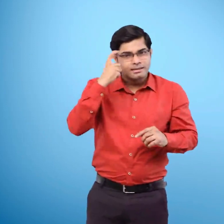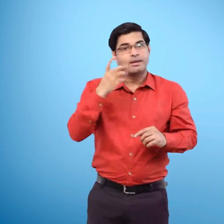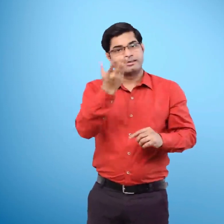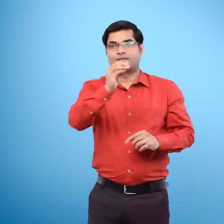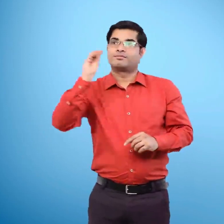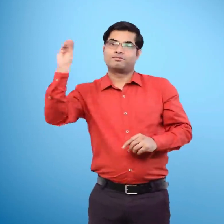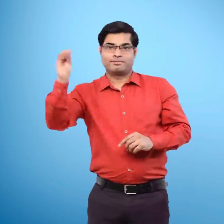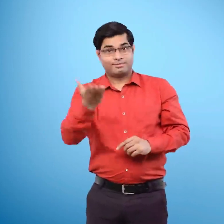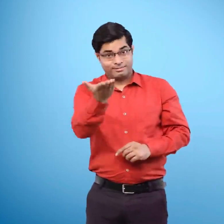with thread.